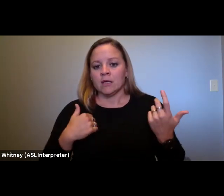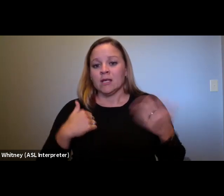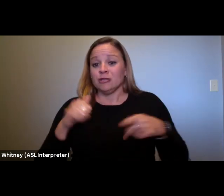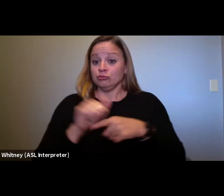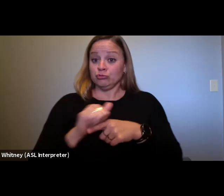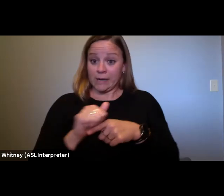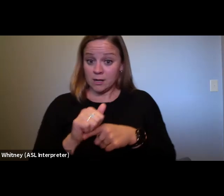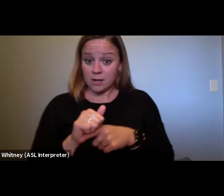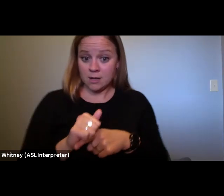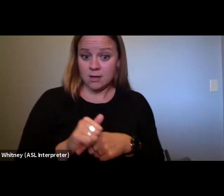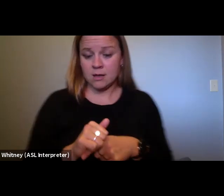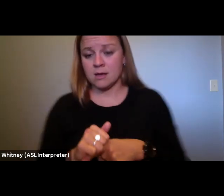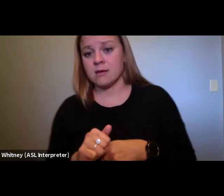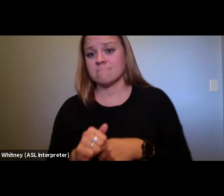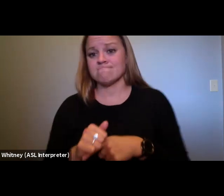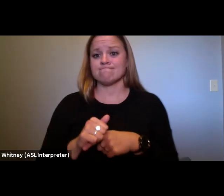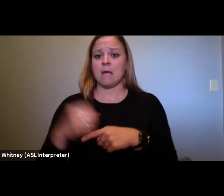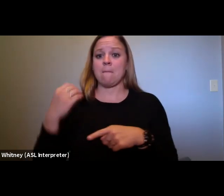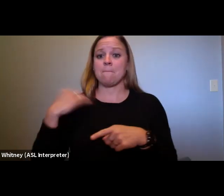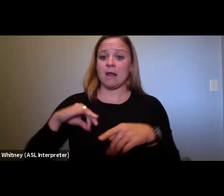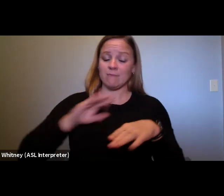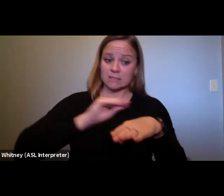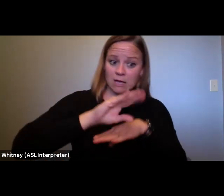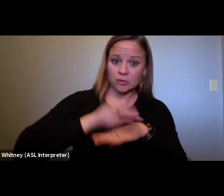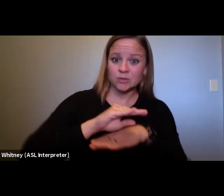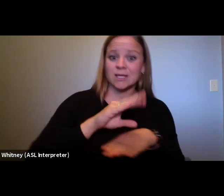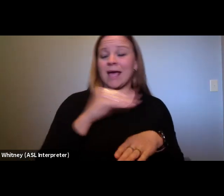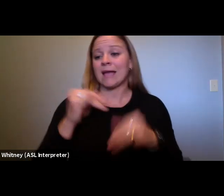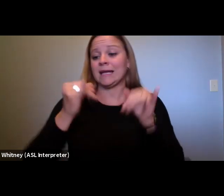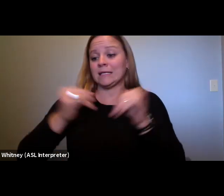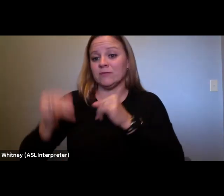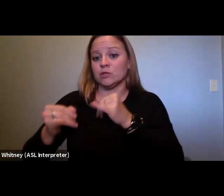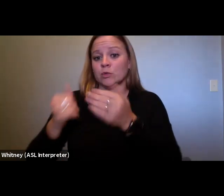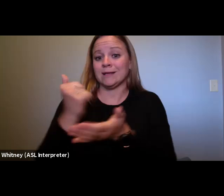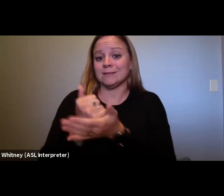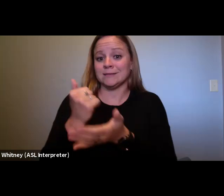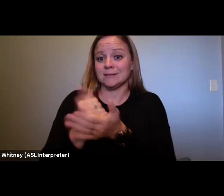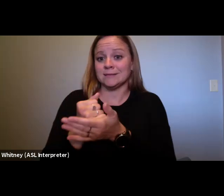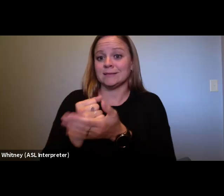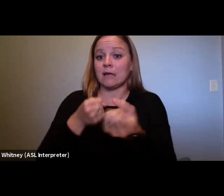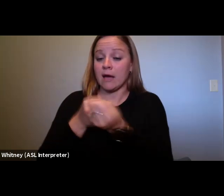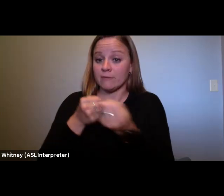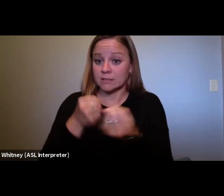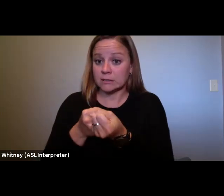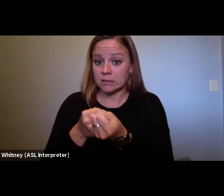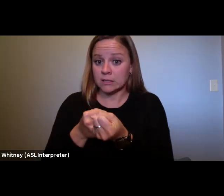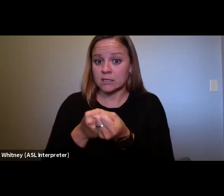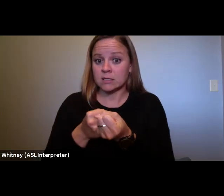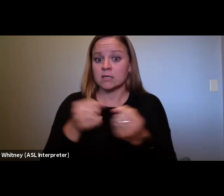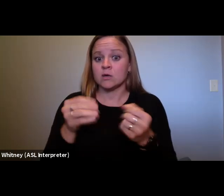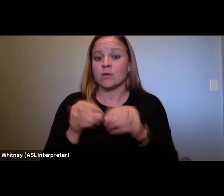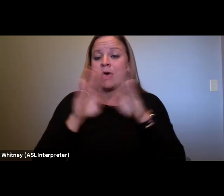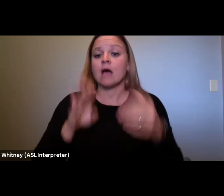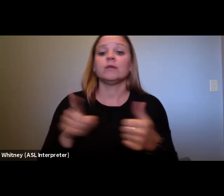training, benefits counseling, as well as individual and system change advocacy, as long with the housing first